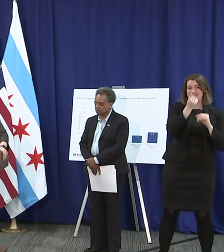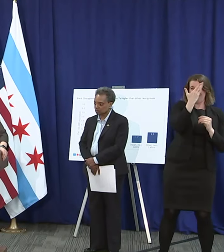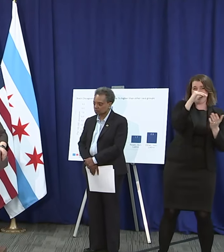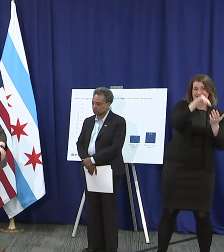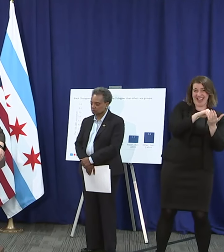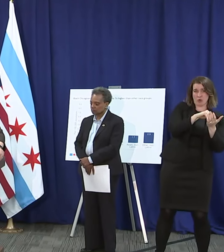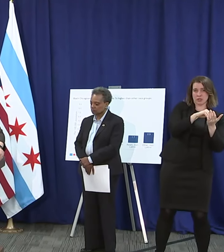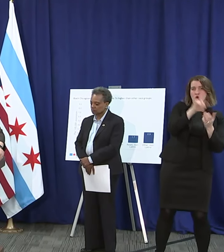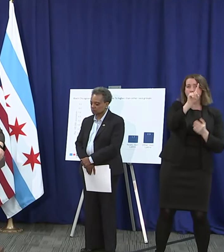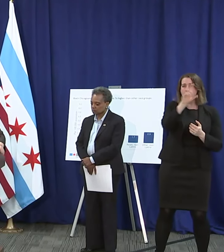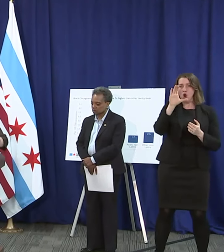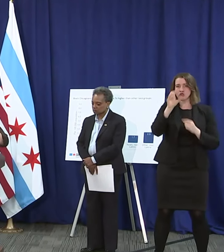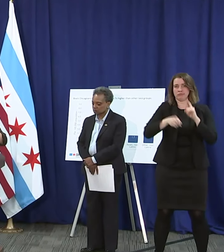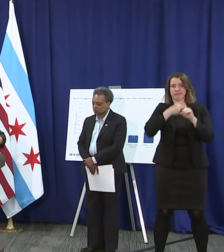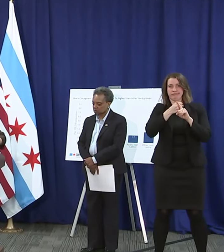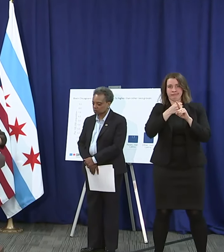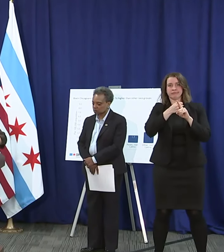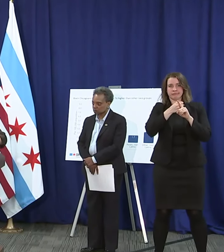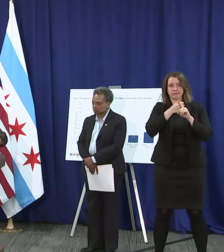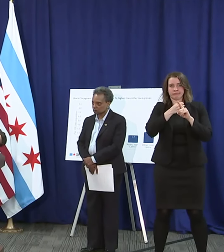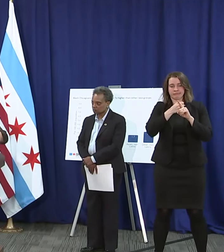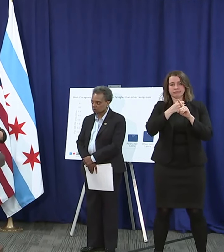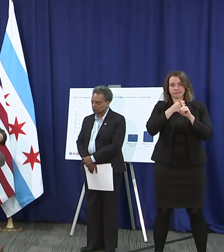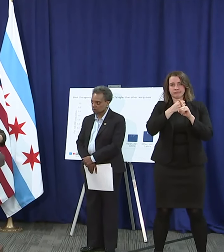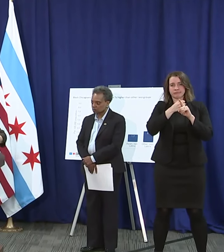15,100 cases that have been,